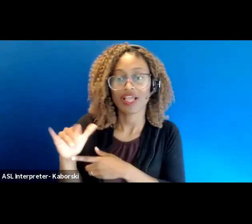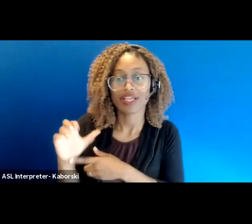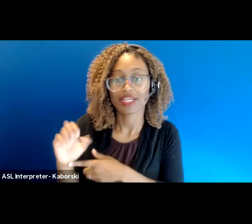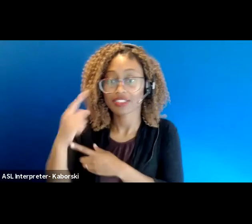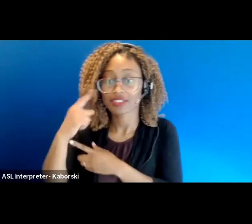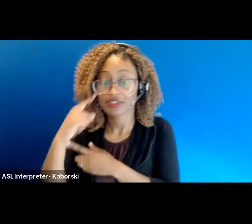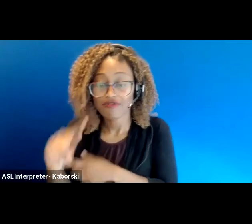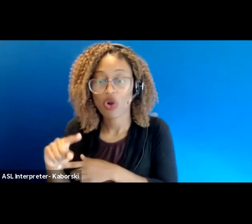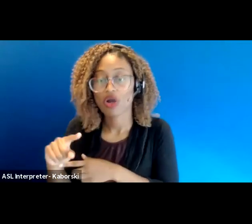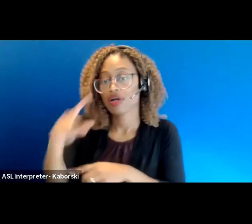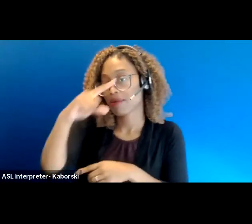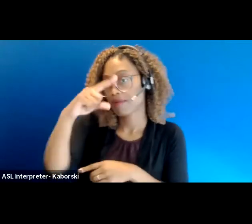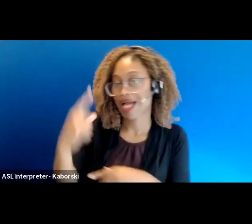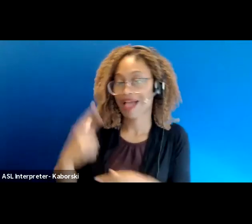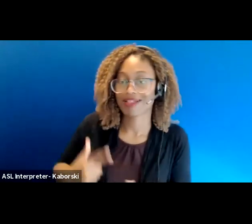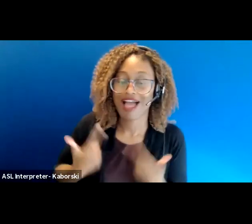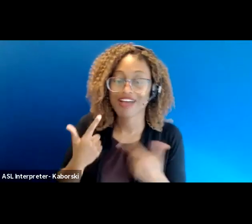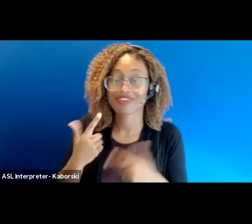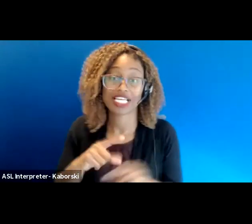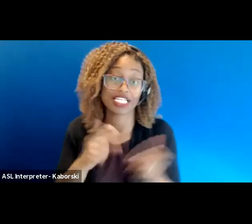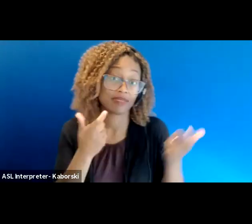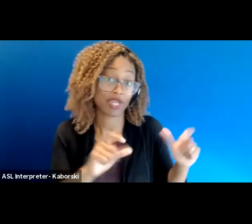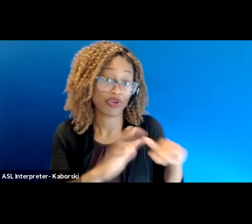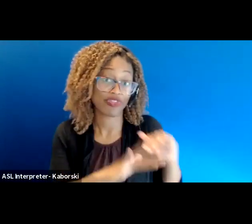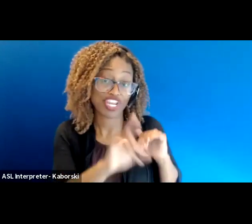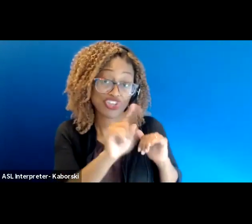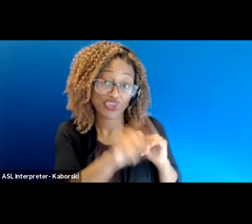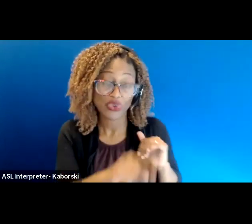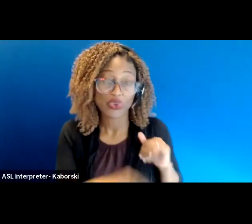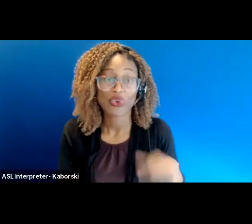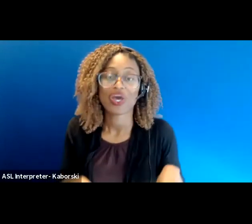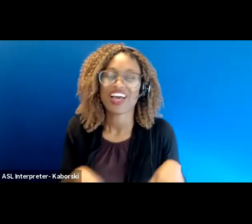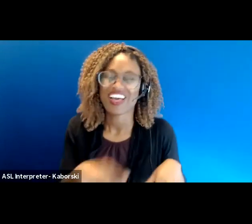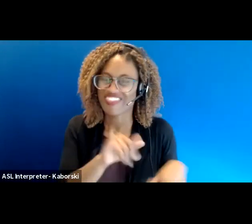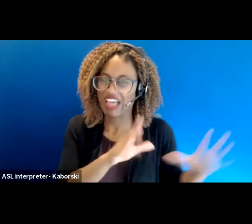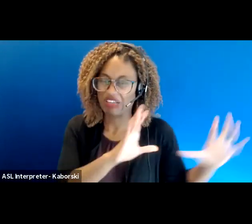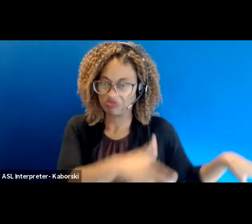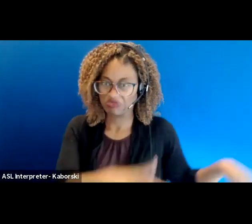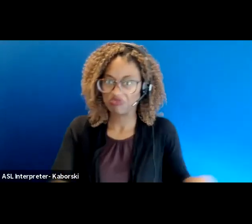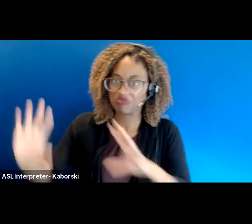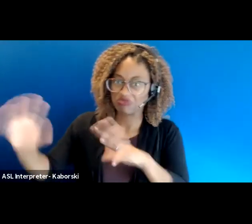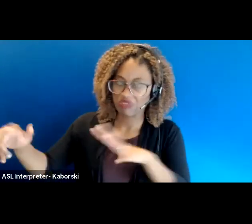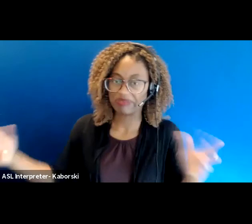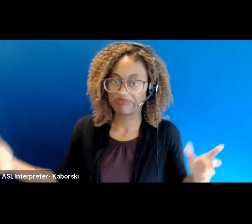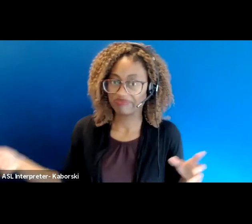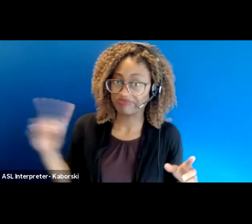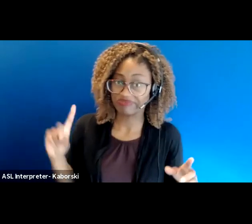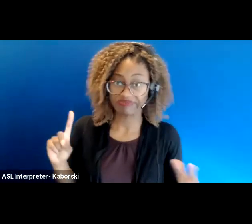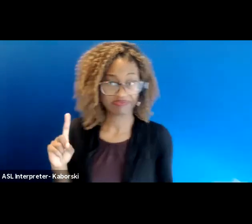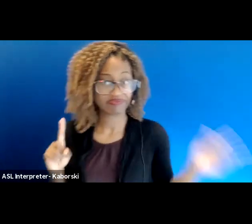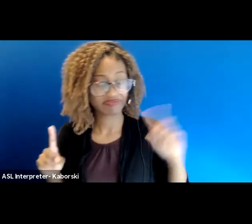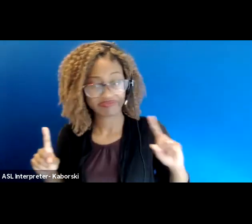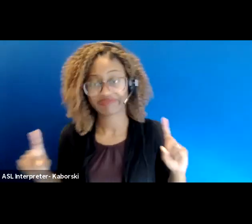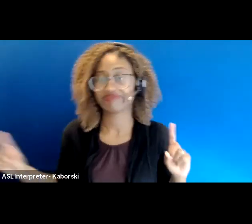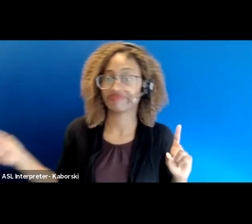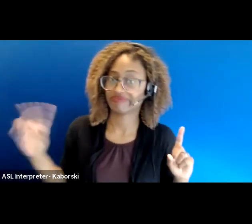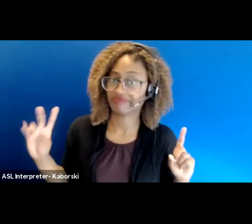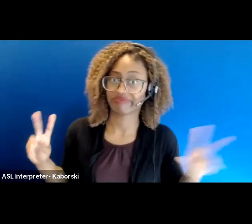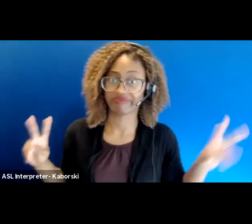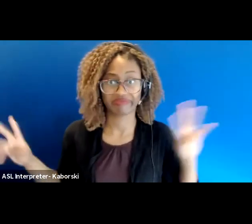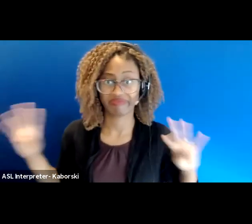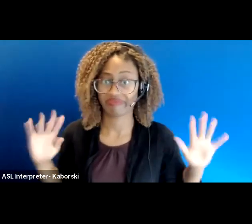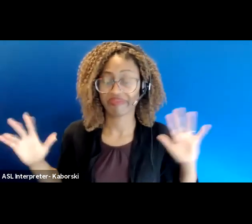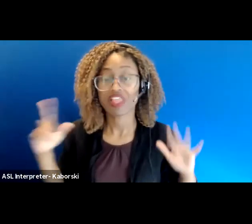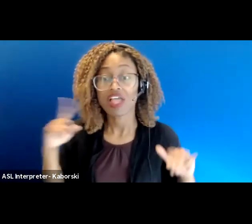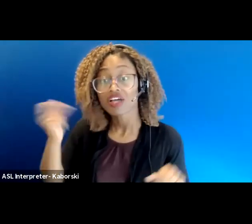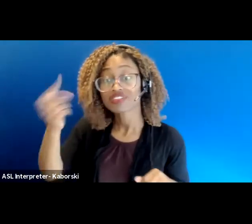Lives, It's Bigger Than You. We all collaborated and worked together to get attention. We also worked, Anthony was a